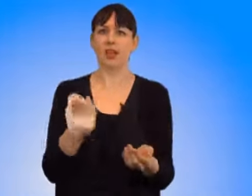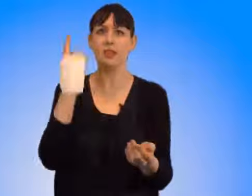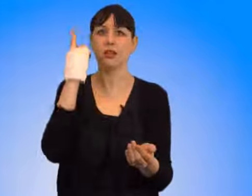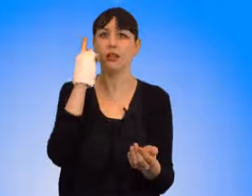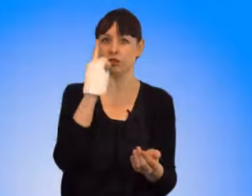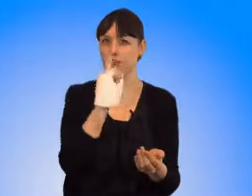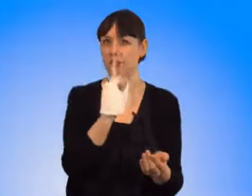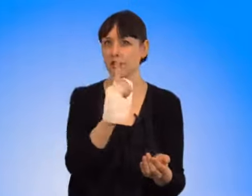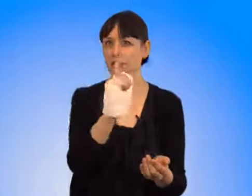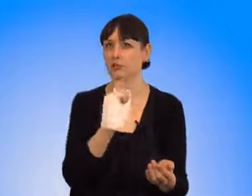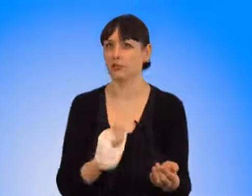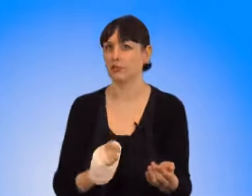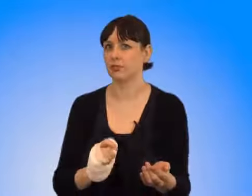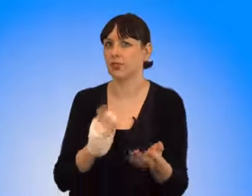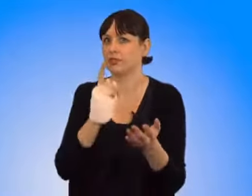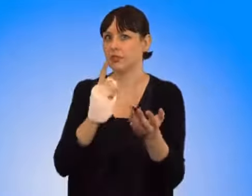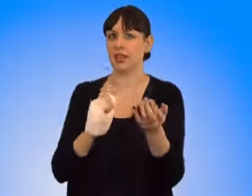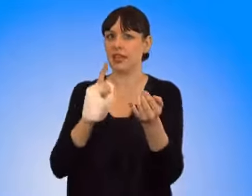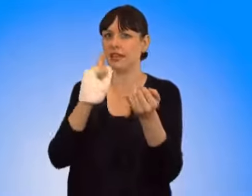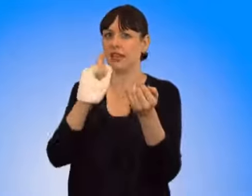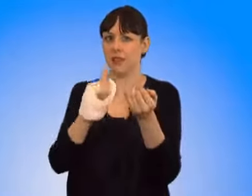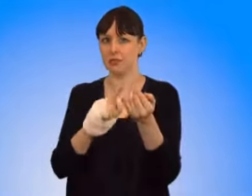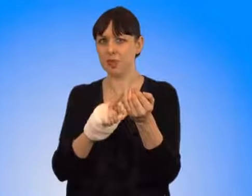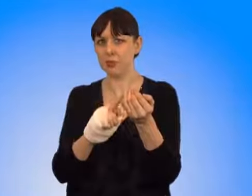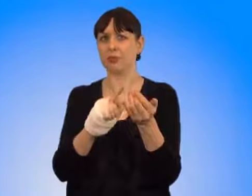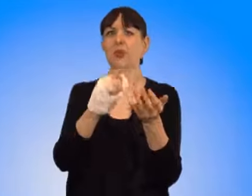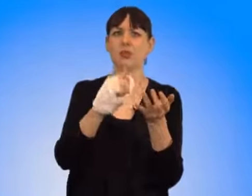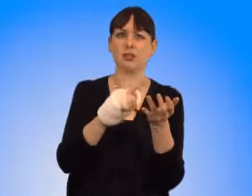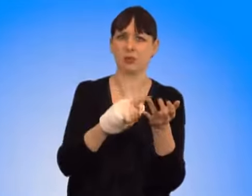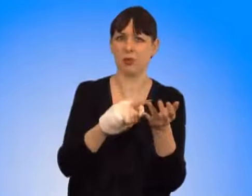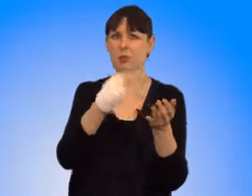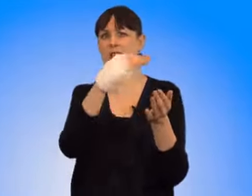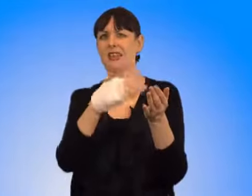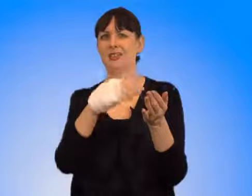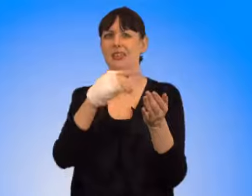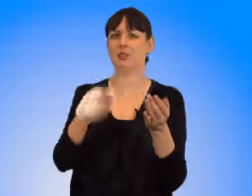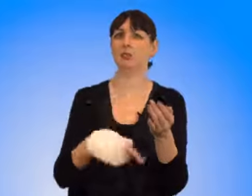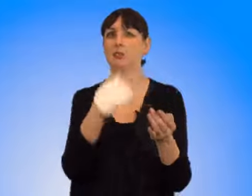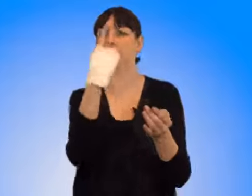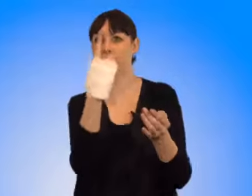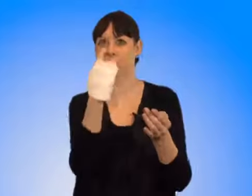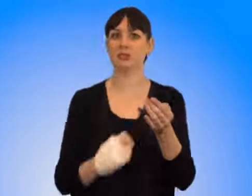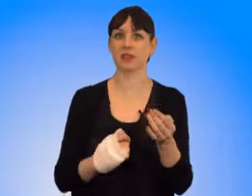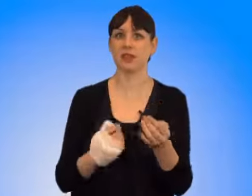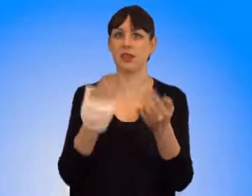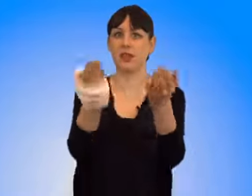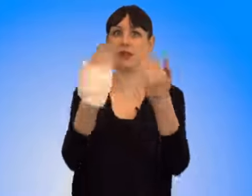The logical thing to do is to take the laptop and the newspaper into the living room first, then